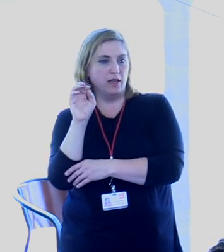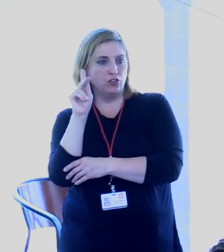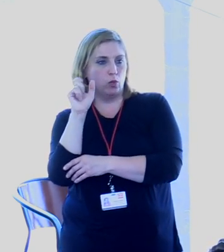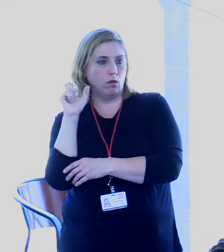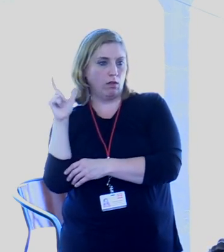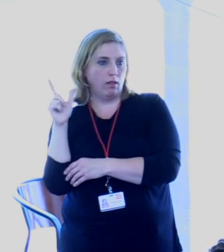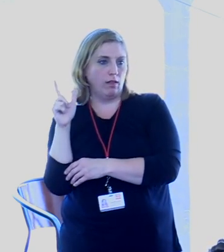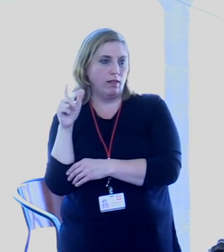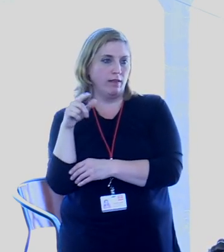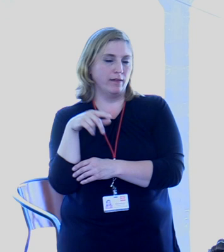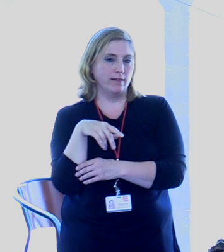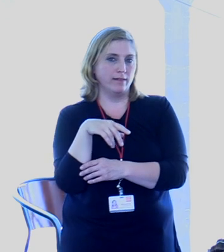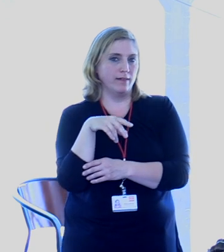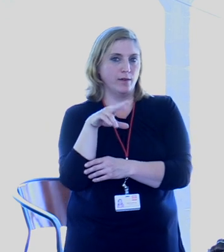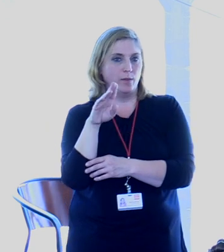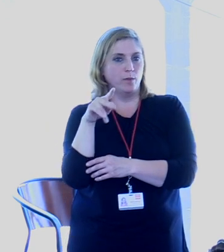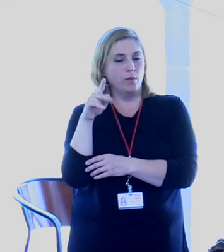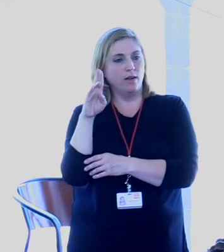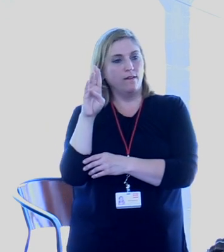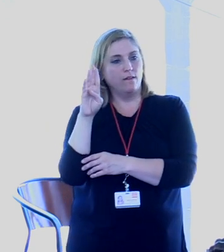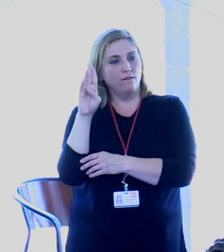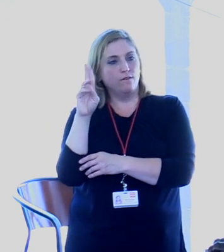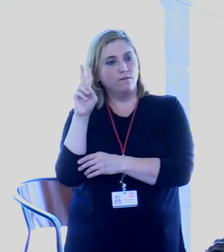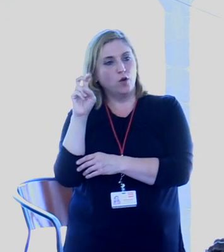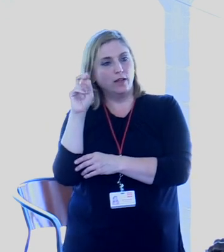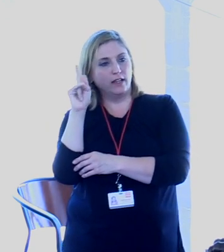perverse predilection for being useless,